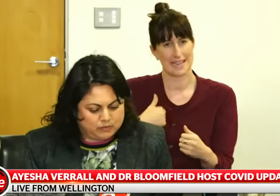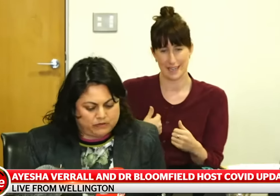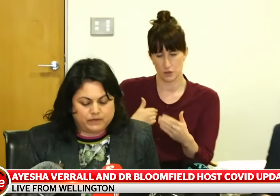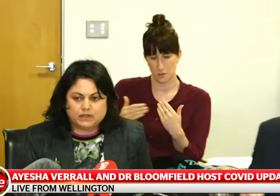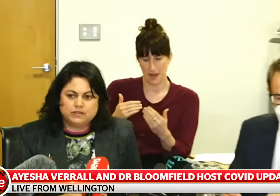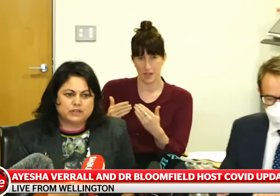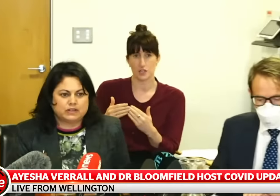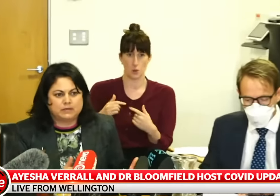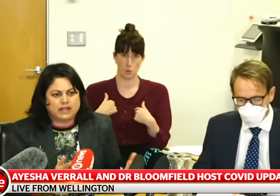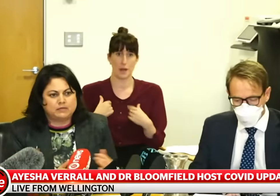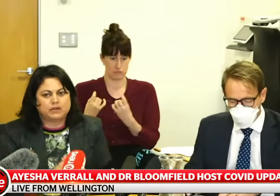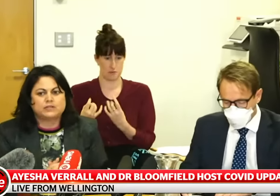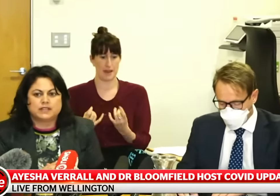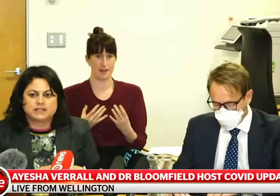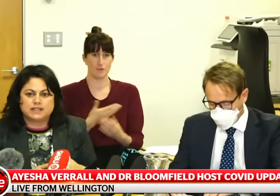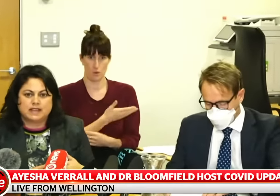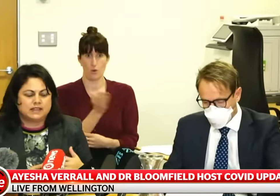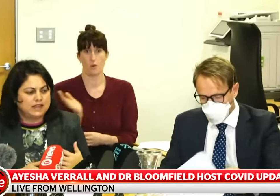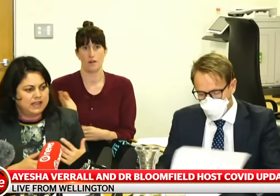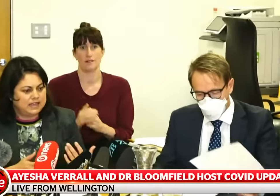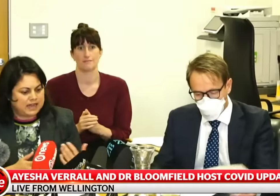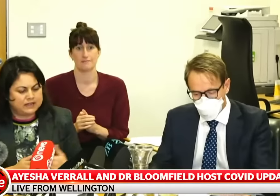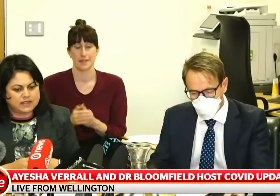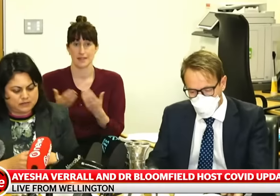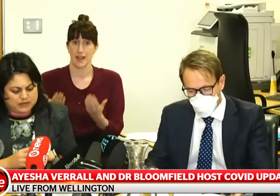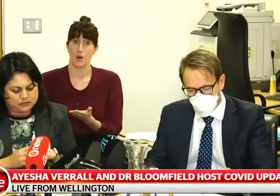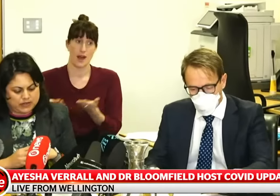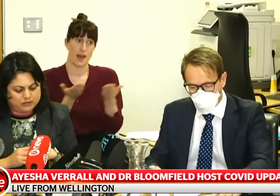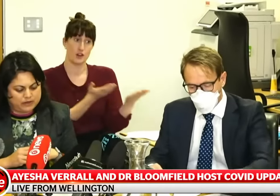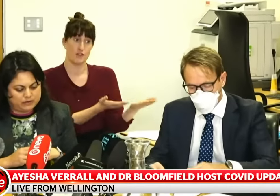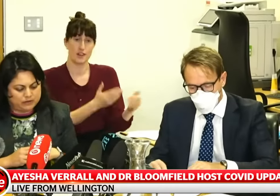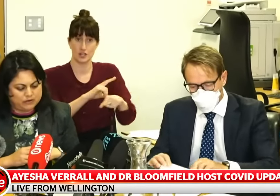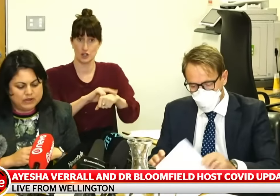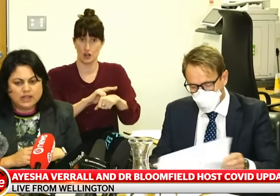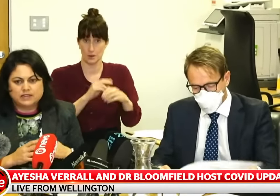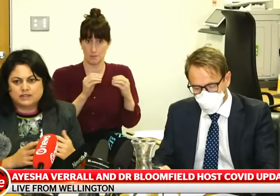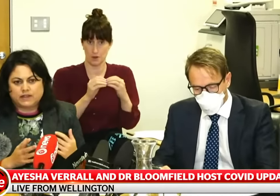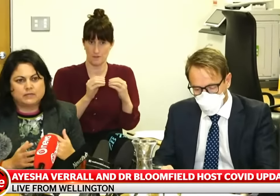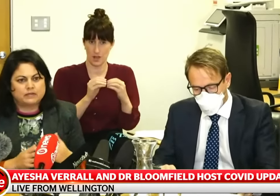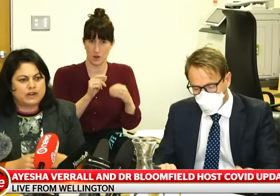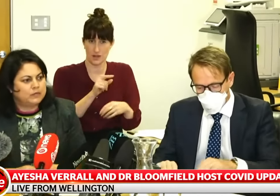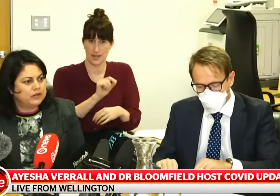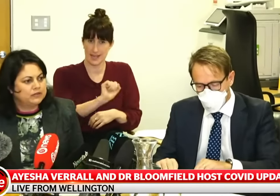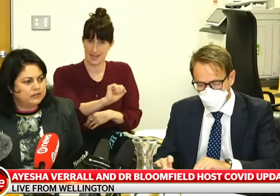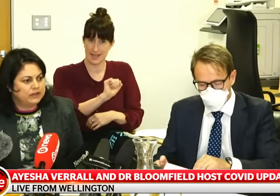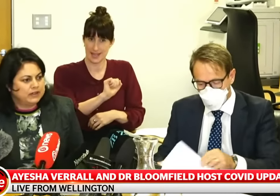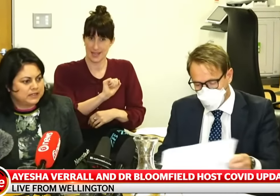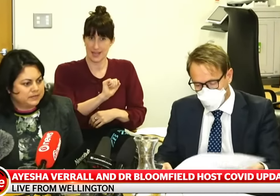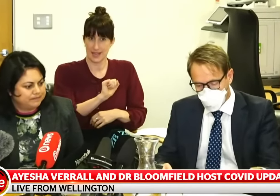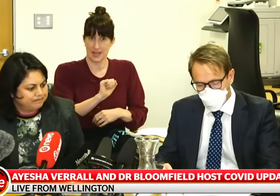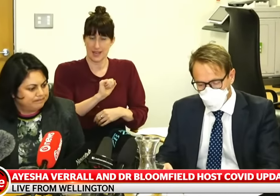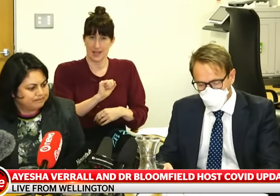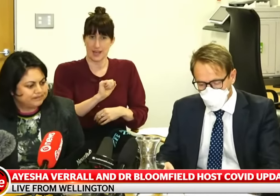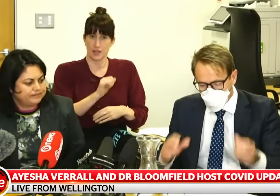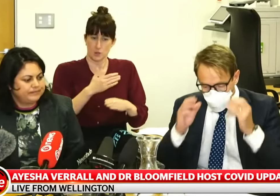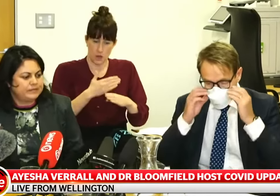over to Dr. Bloomfield to explain the process that he and others at the Ministry went through to develop the framework for the